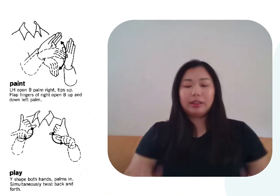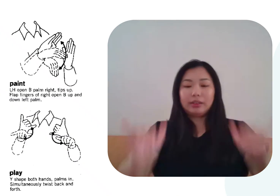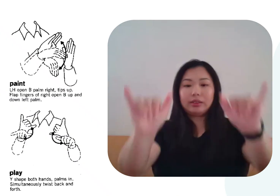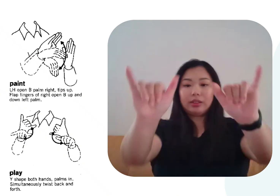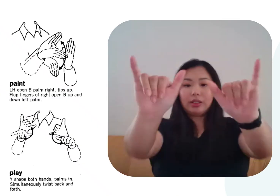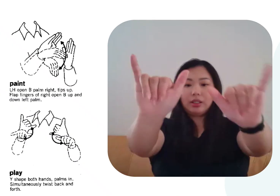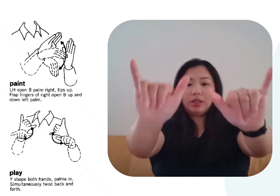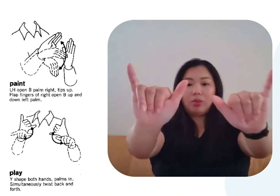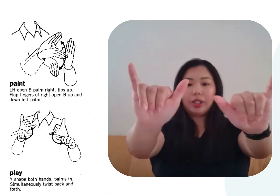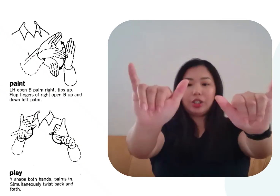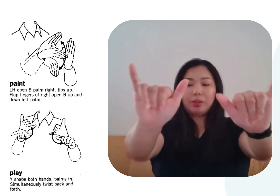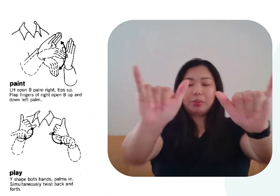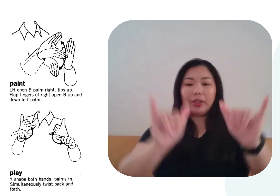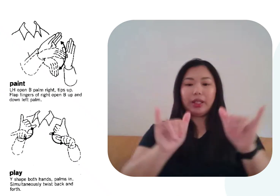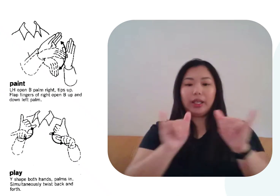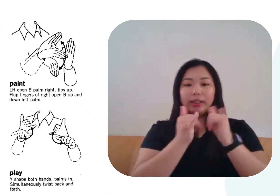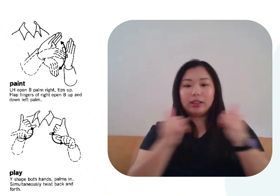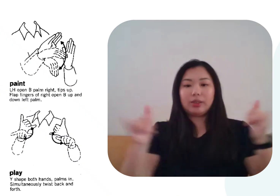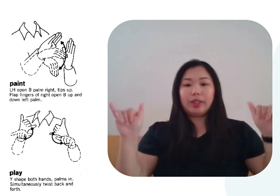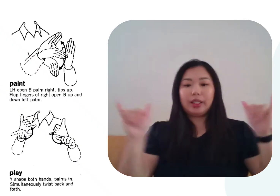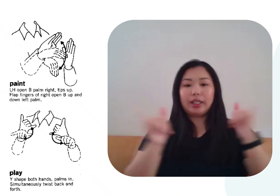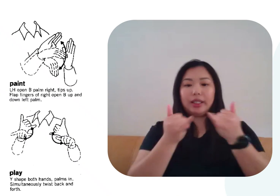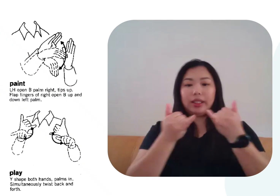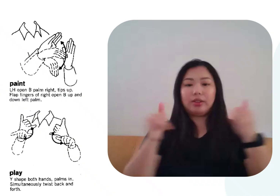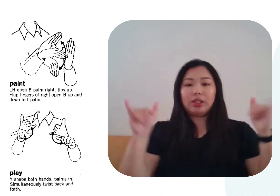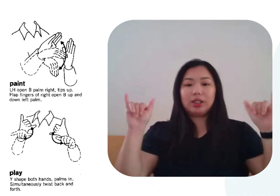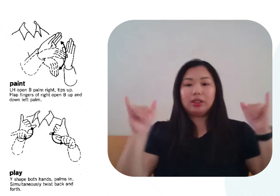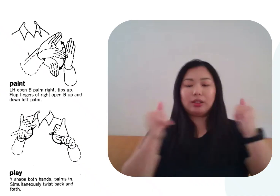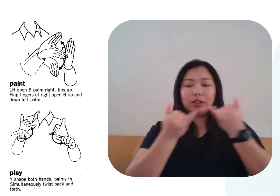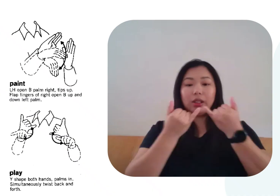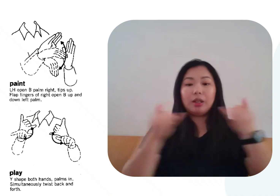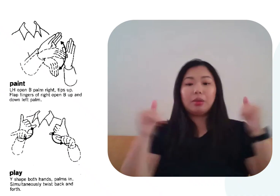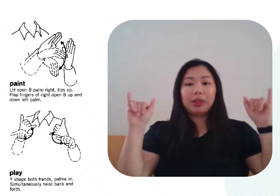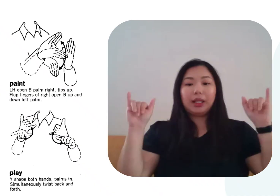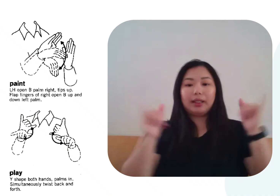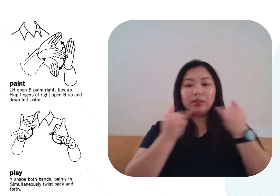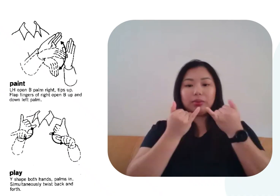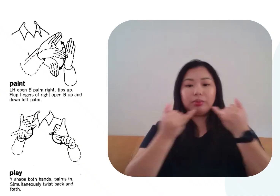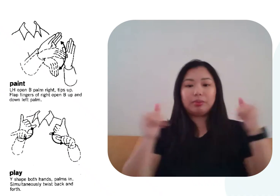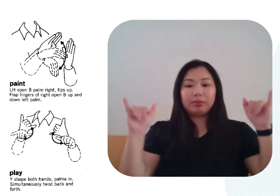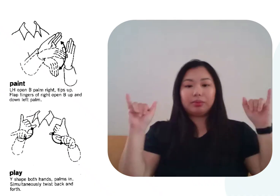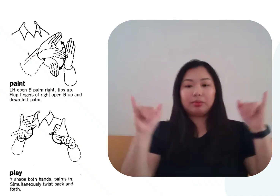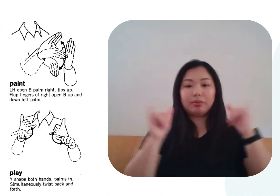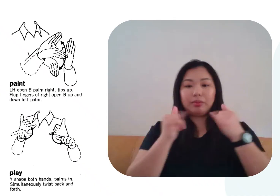Play. Y shape both hands and swing in and out. Play.